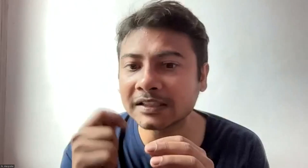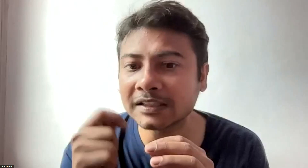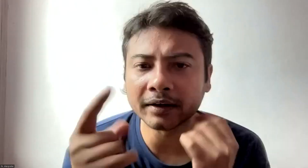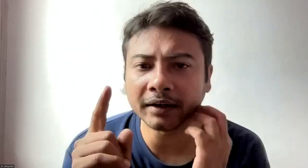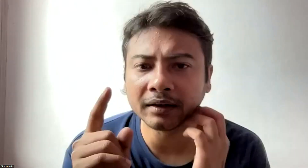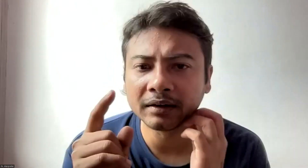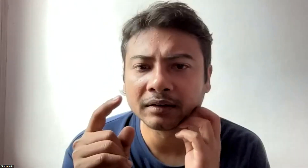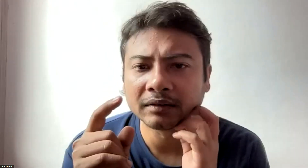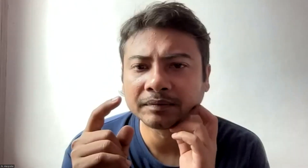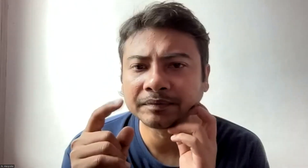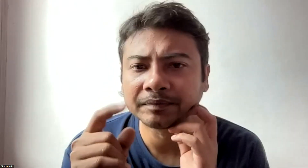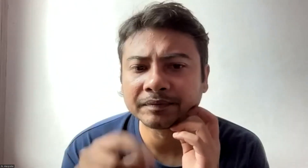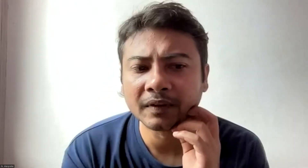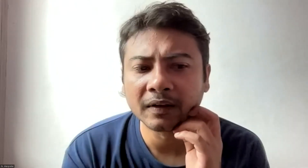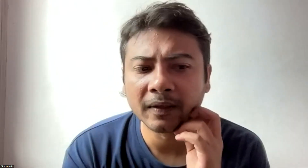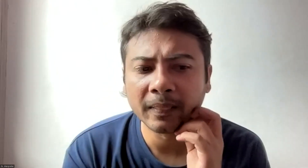date, right?